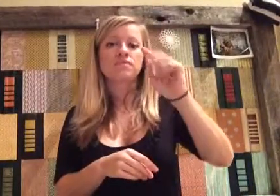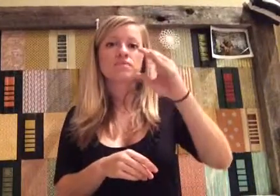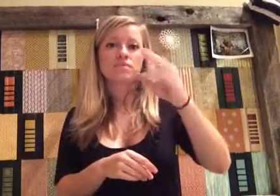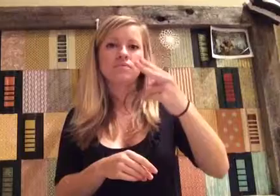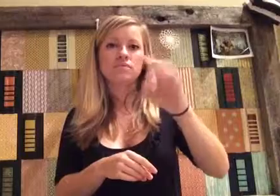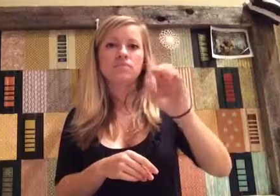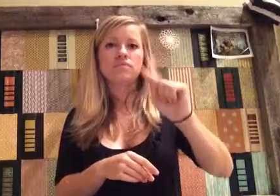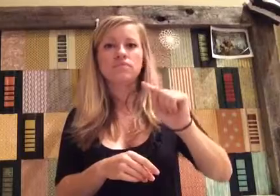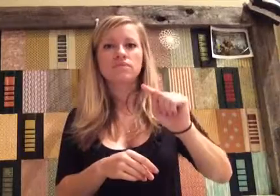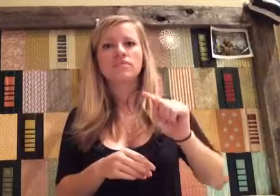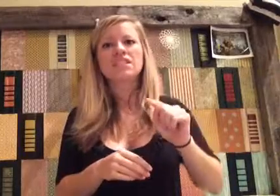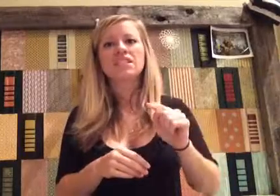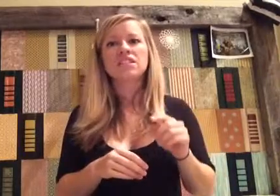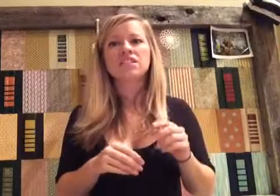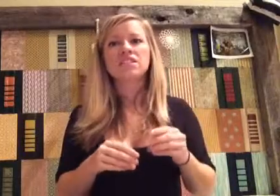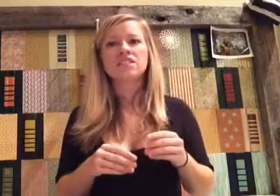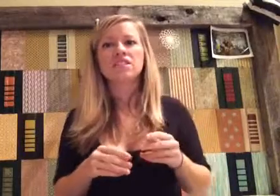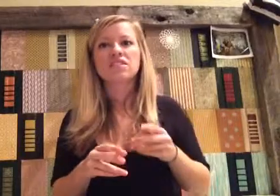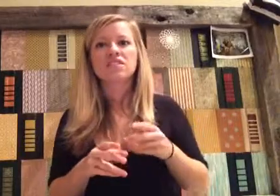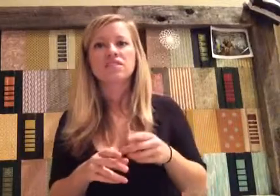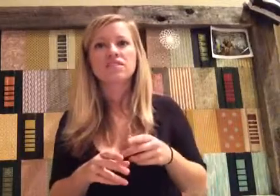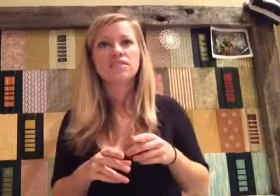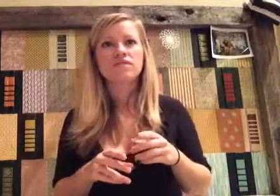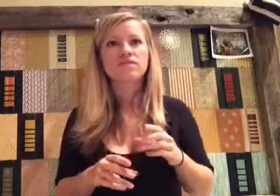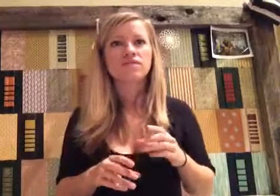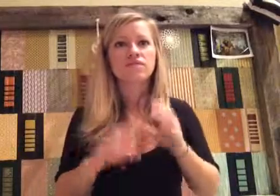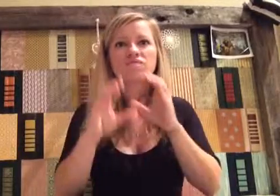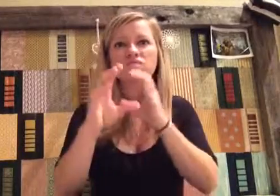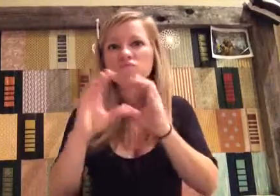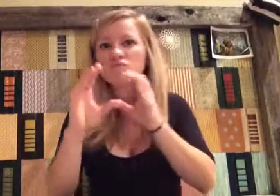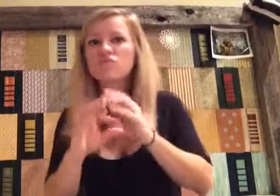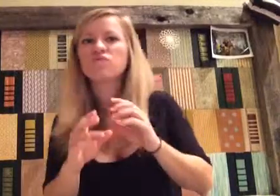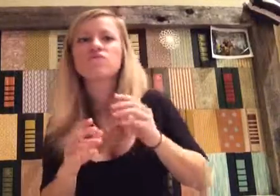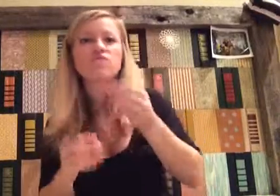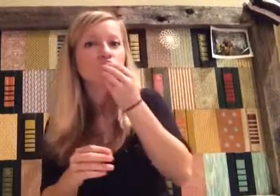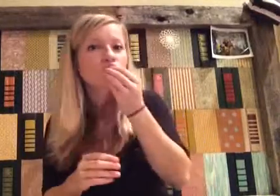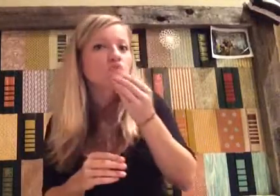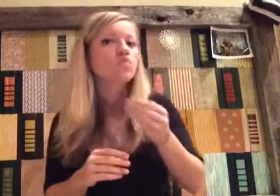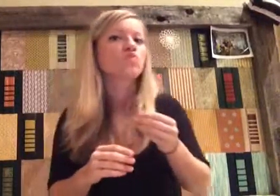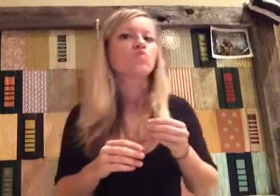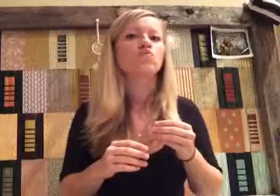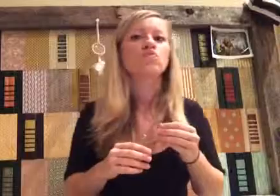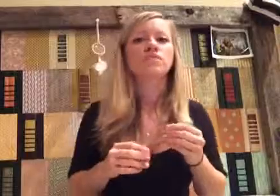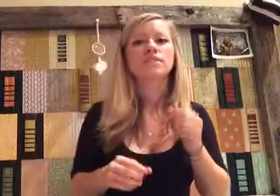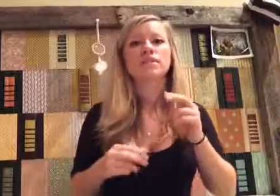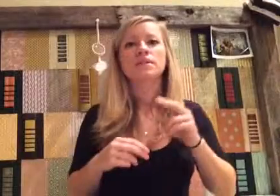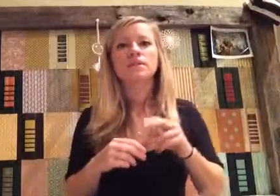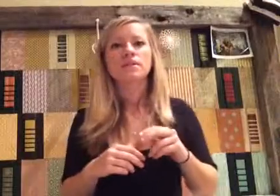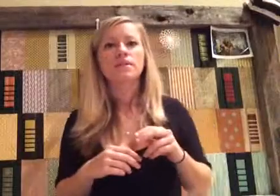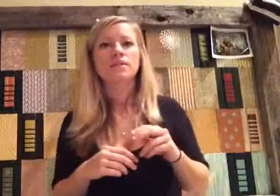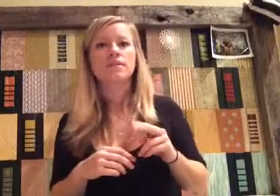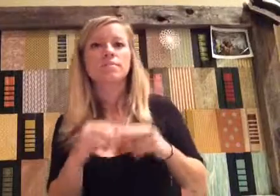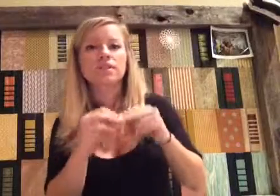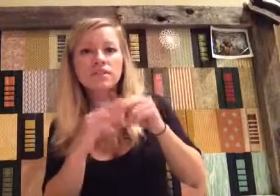other activities to survive in the wilderness. He encounters a moose and a tornado during his